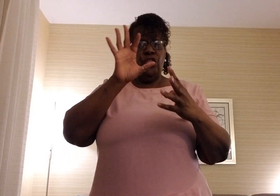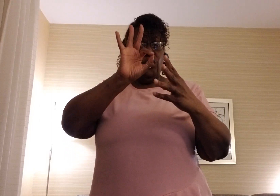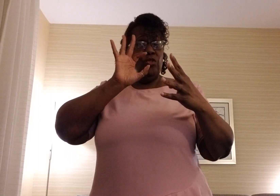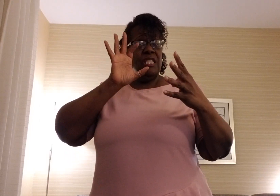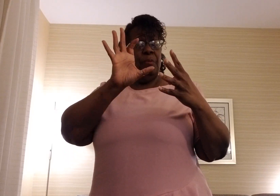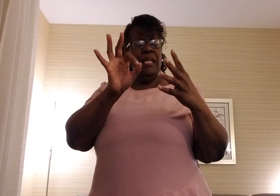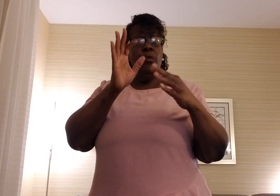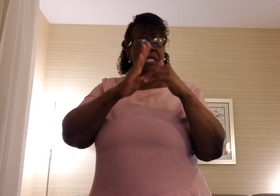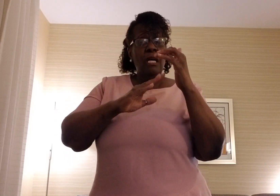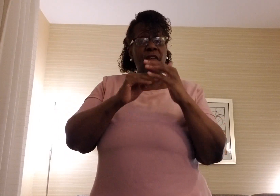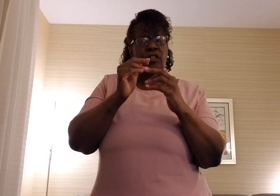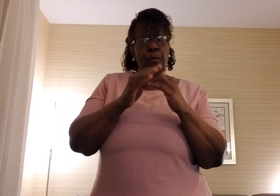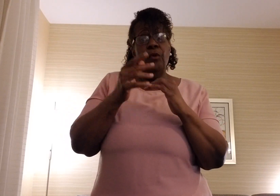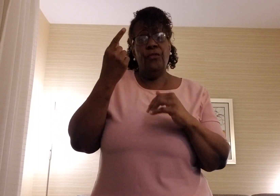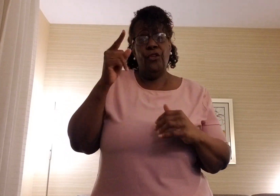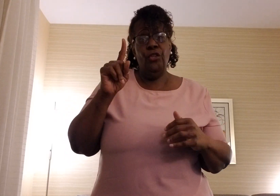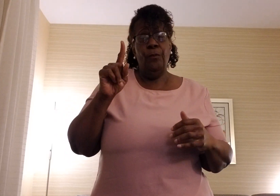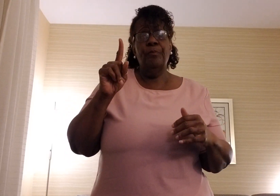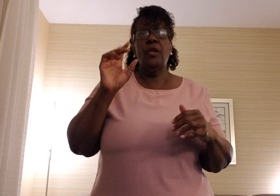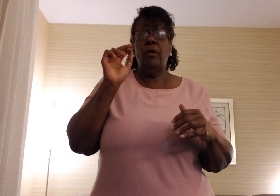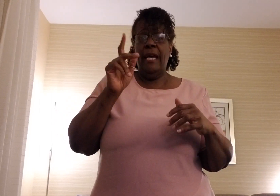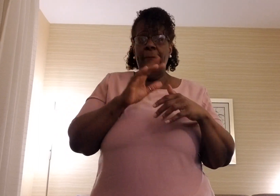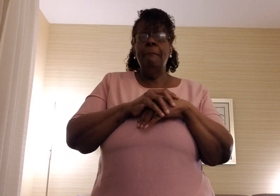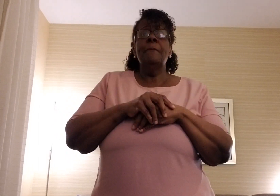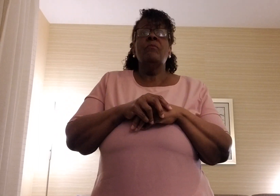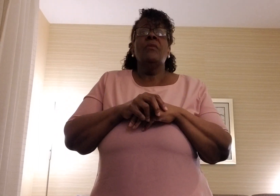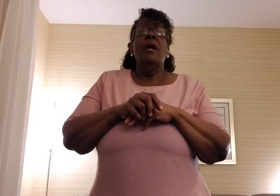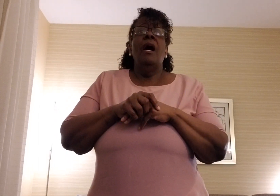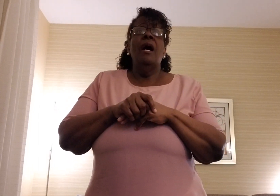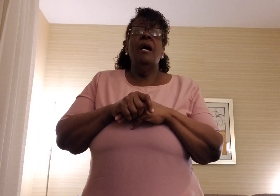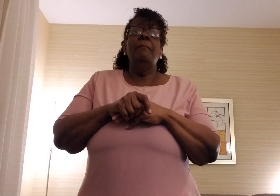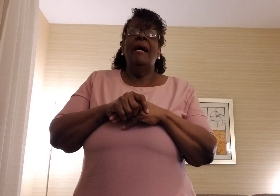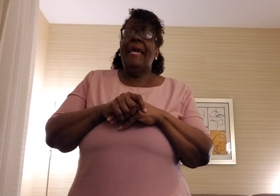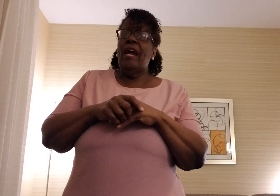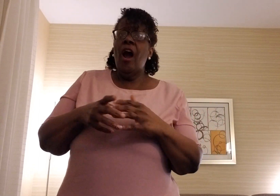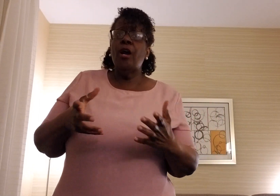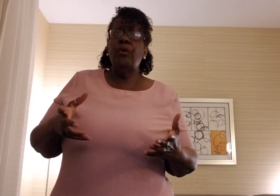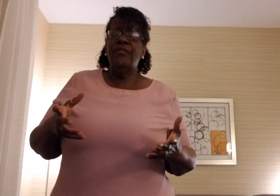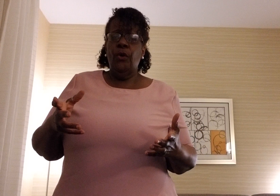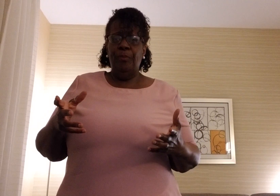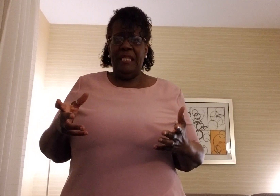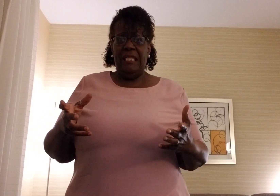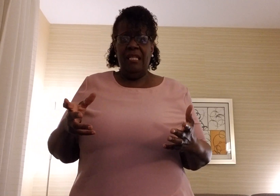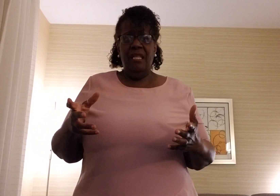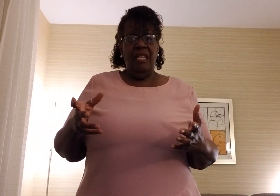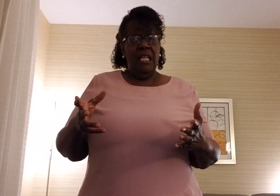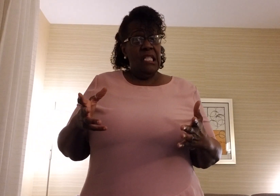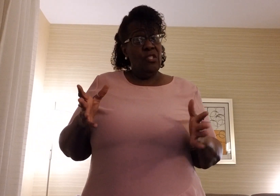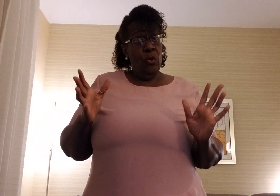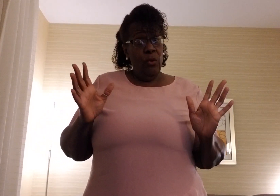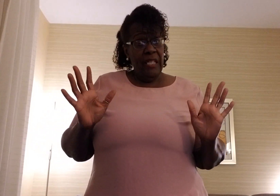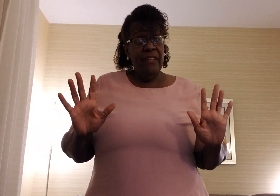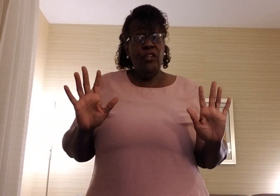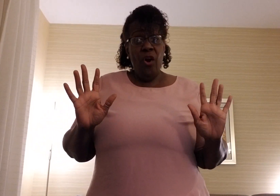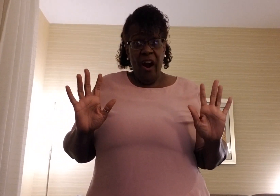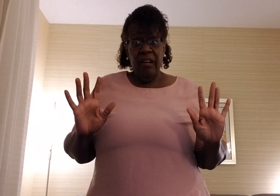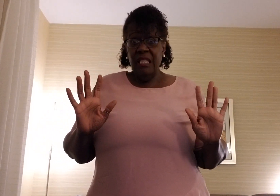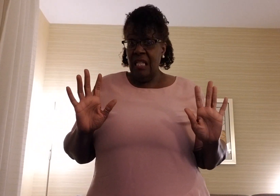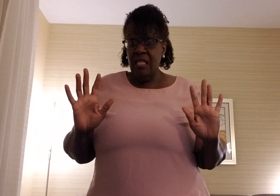do. Just pick what's comfortable for you, okay? A heart with no beat. So if your heart doesn't